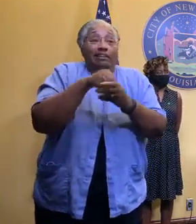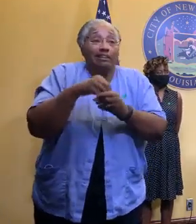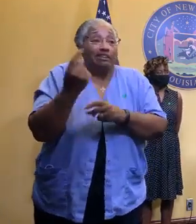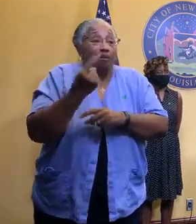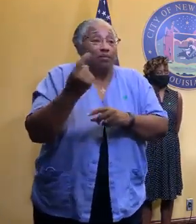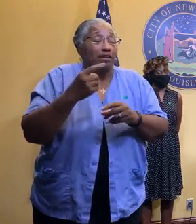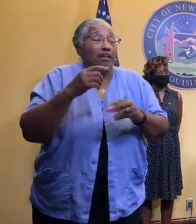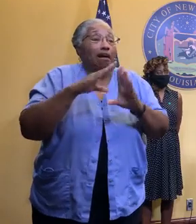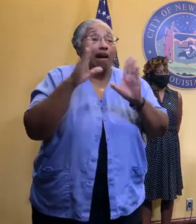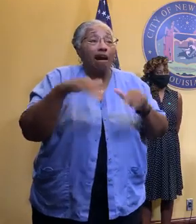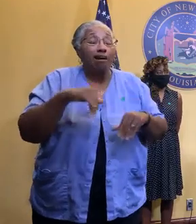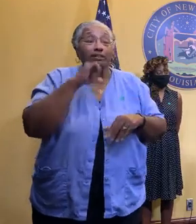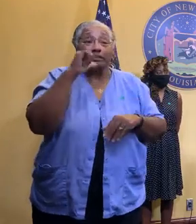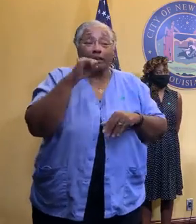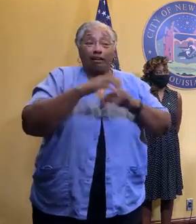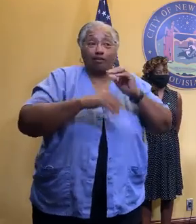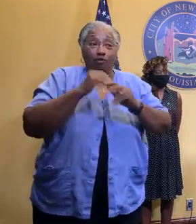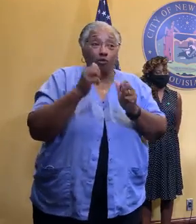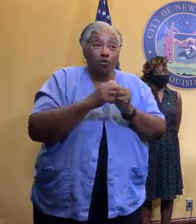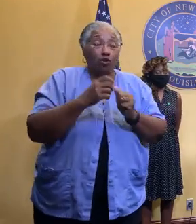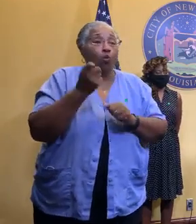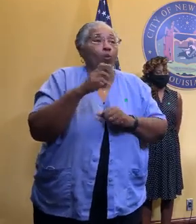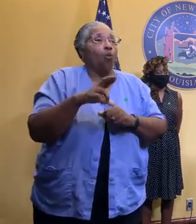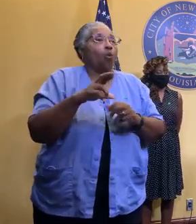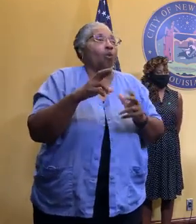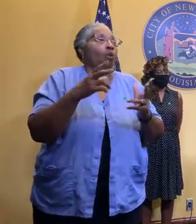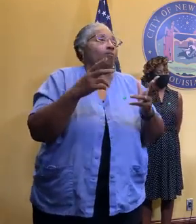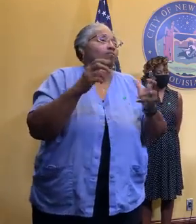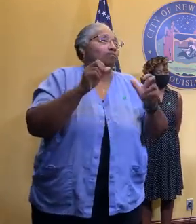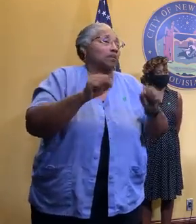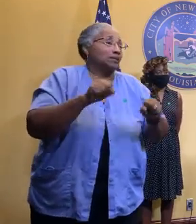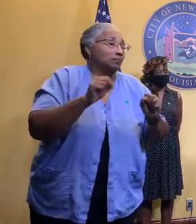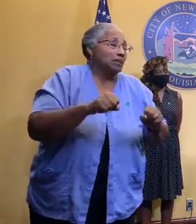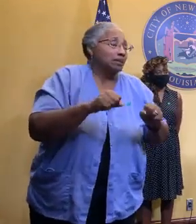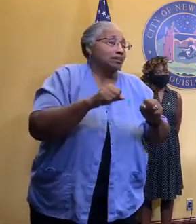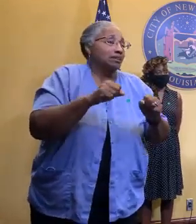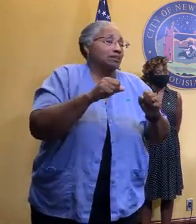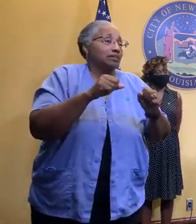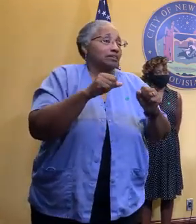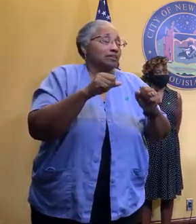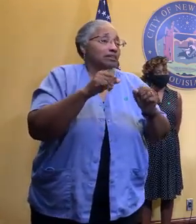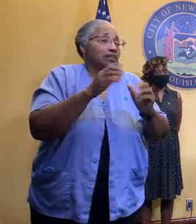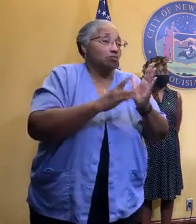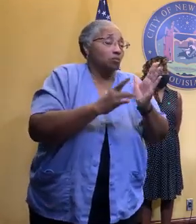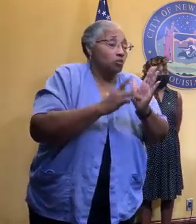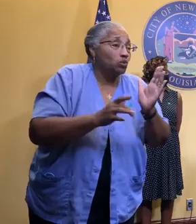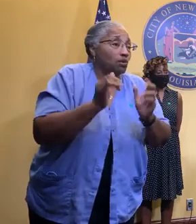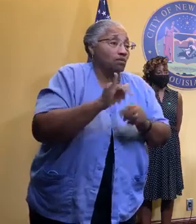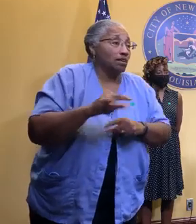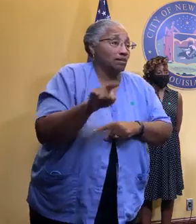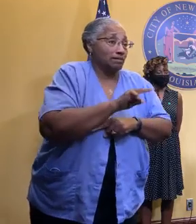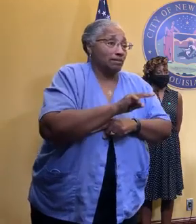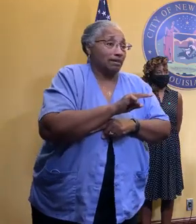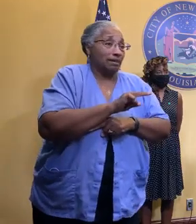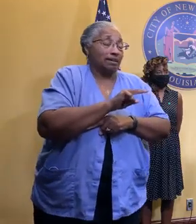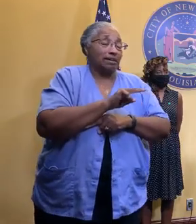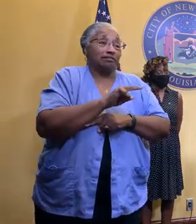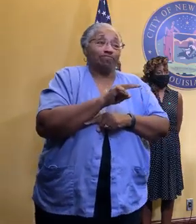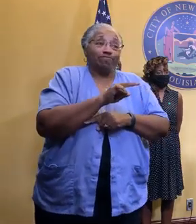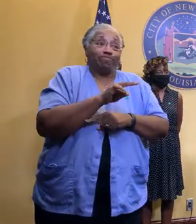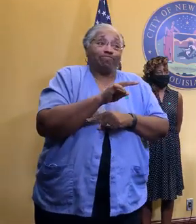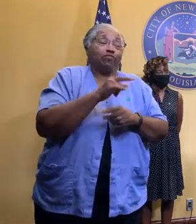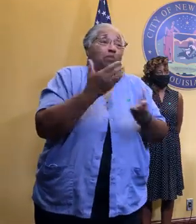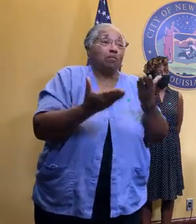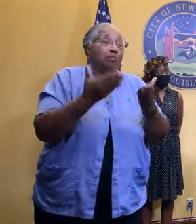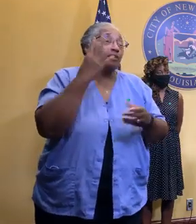with, or subjected to abuses that they didn't know that they would have been subjected to, or didn't realize